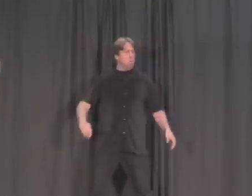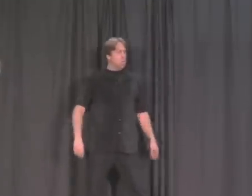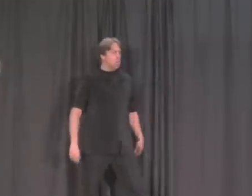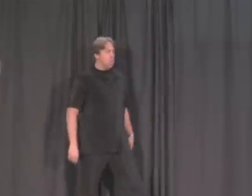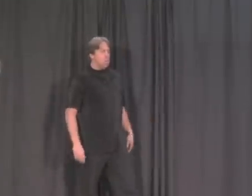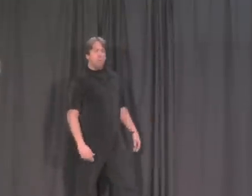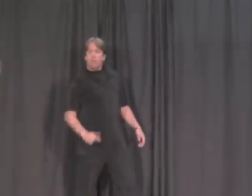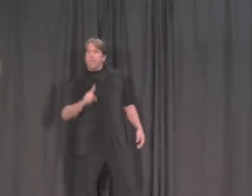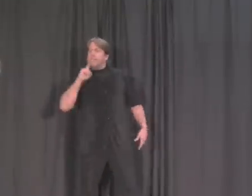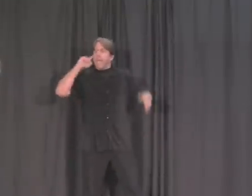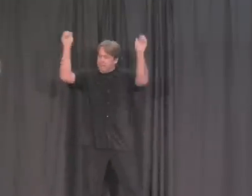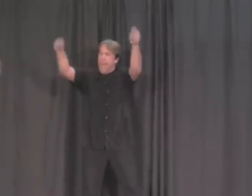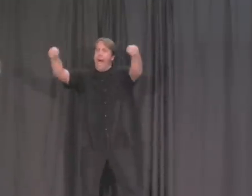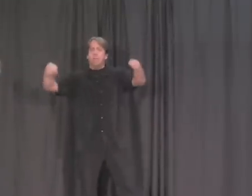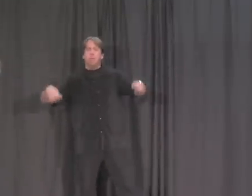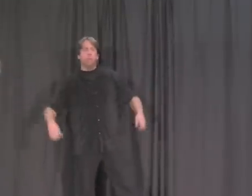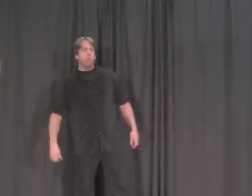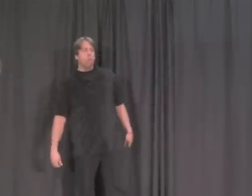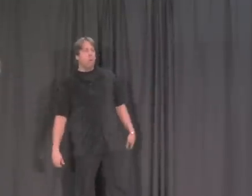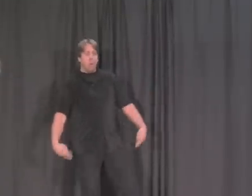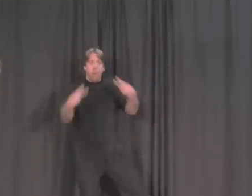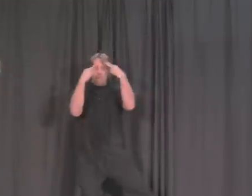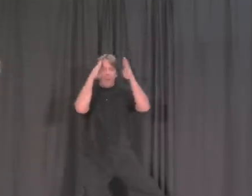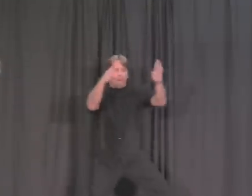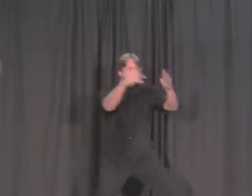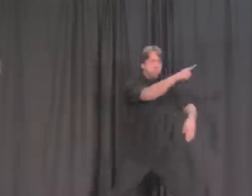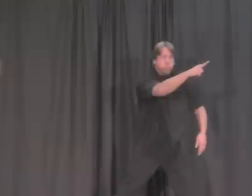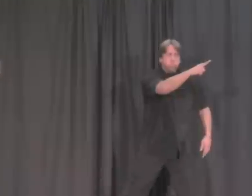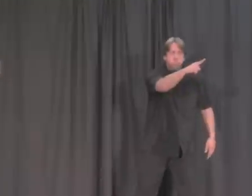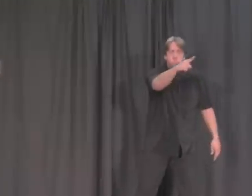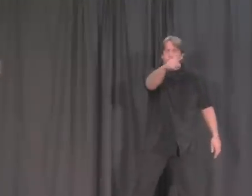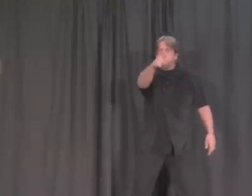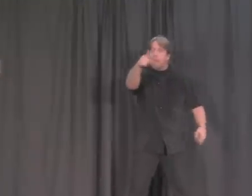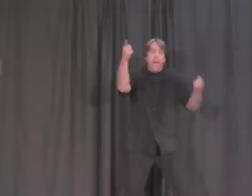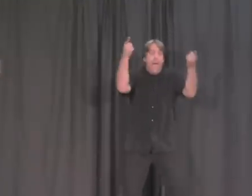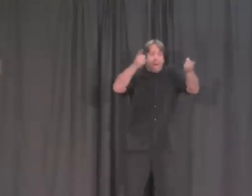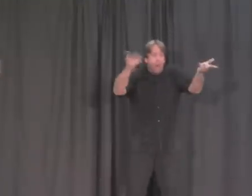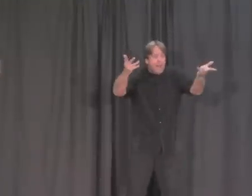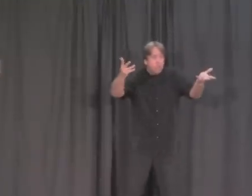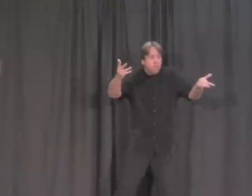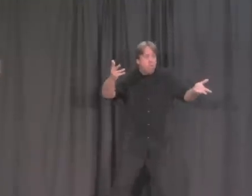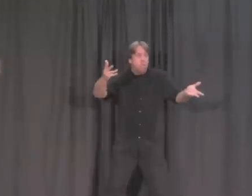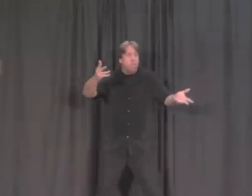Here's my story. Don't care! Flop it up! Have a look!